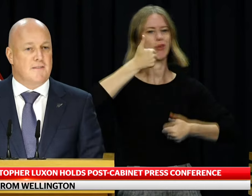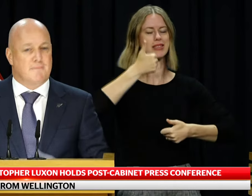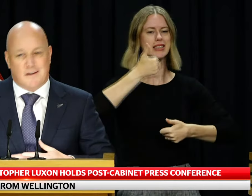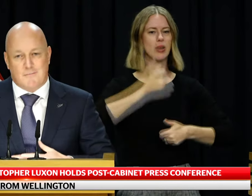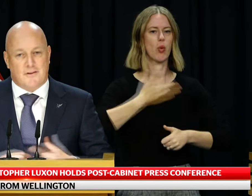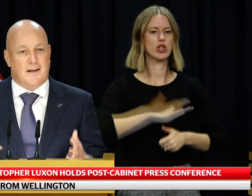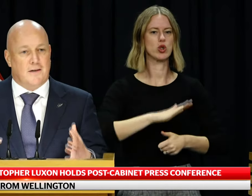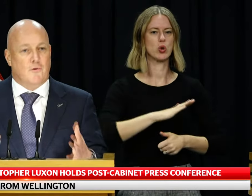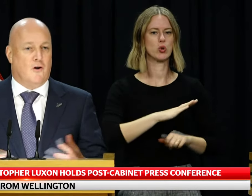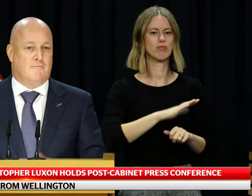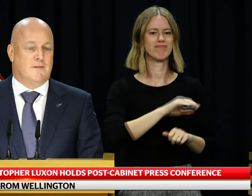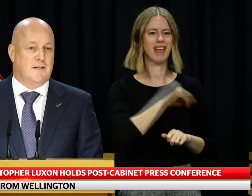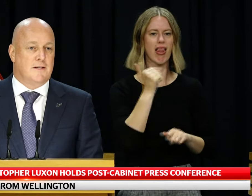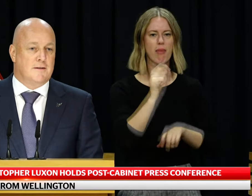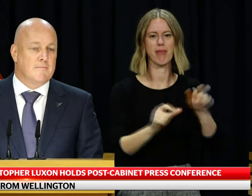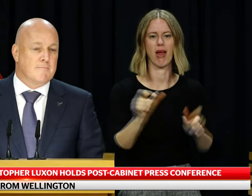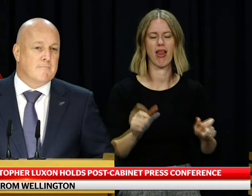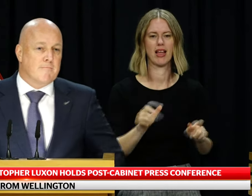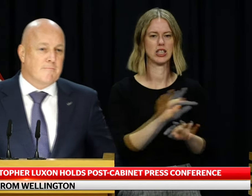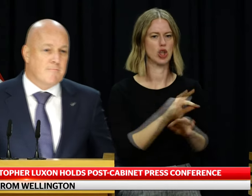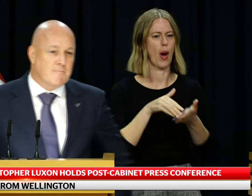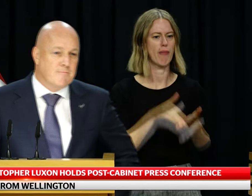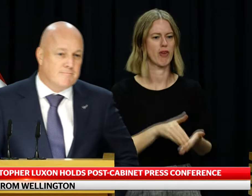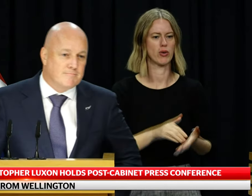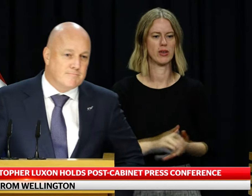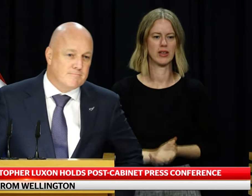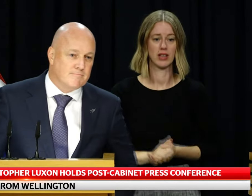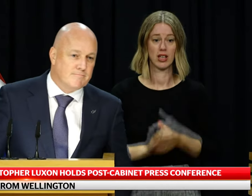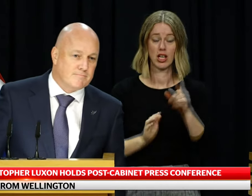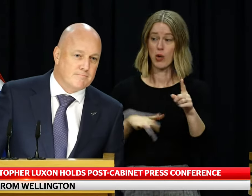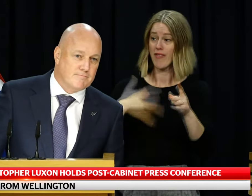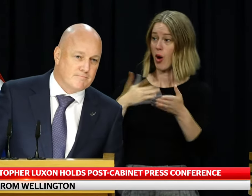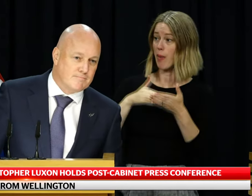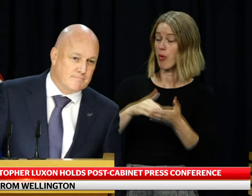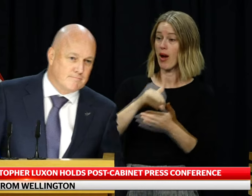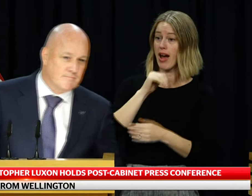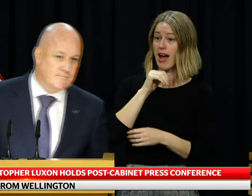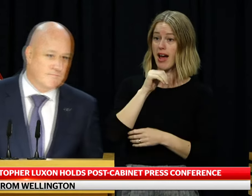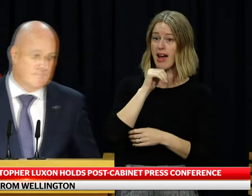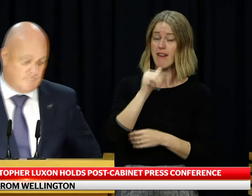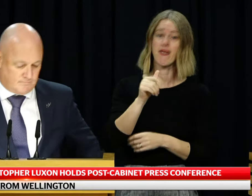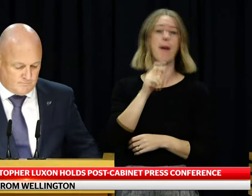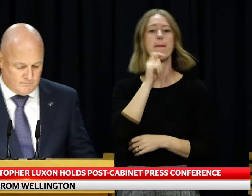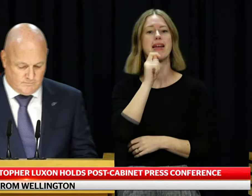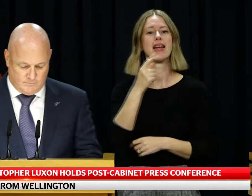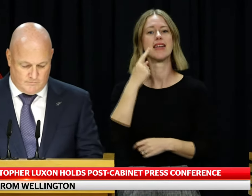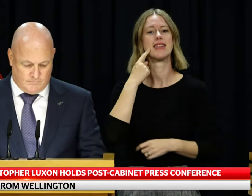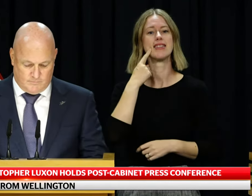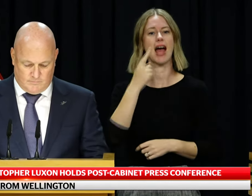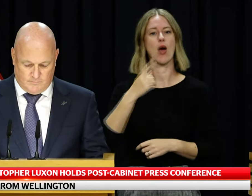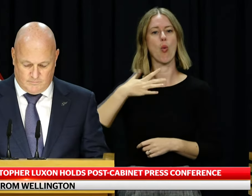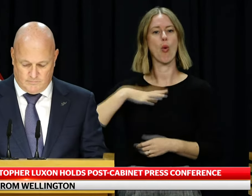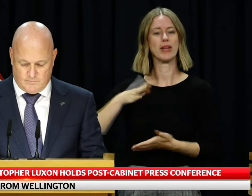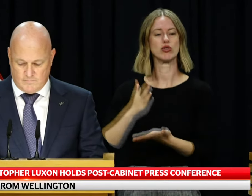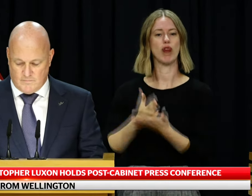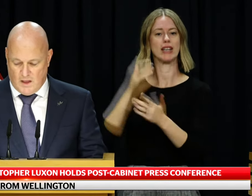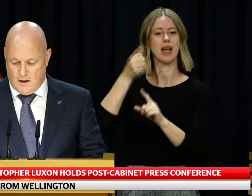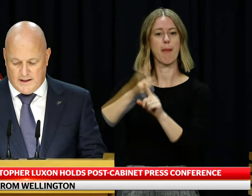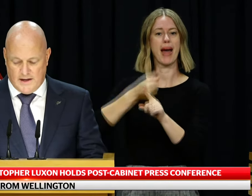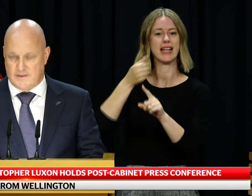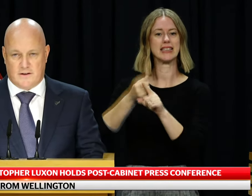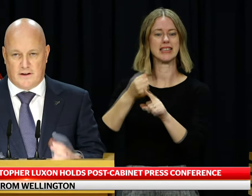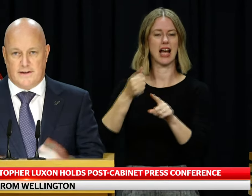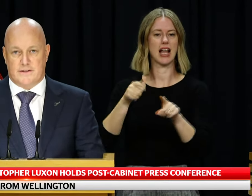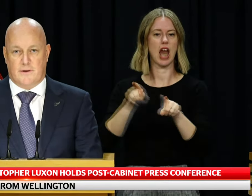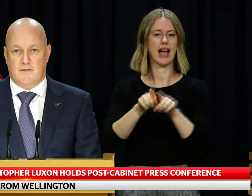genocide agenda. Completely wrong. Do you think it's helpful when the media call women's rights campaigners Nazis when they're not? Prime